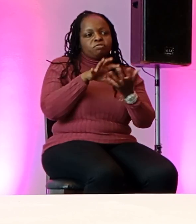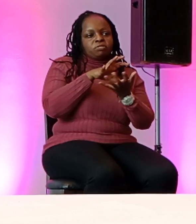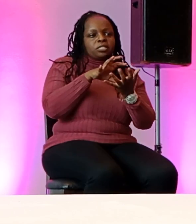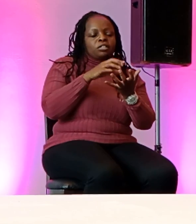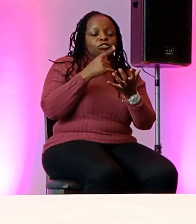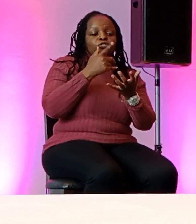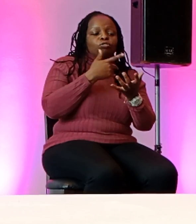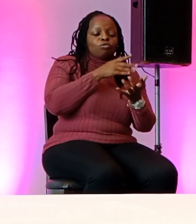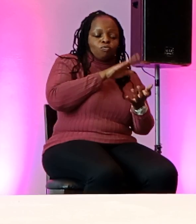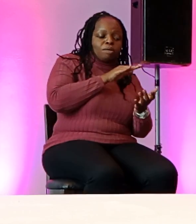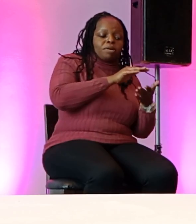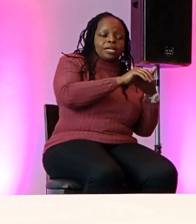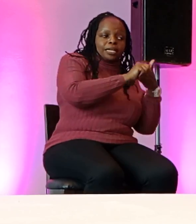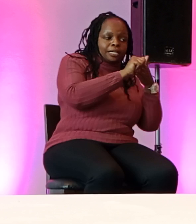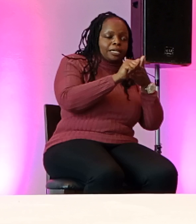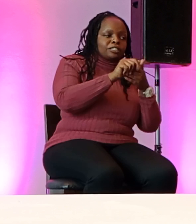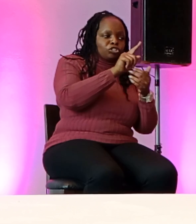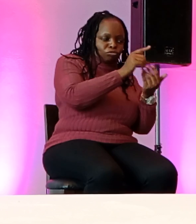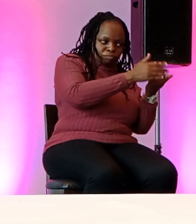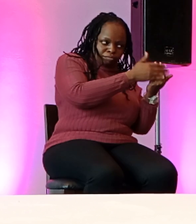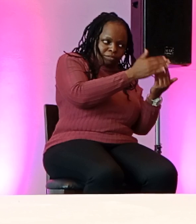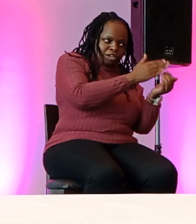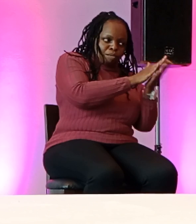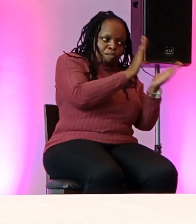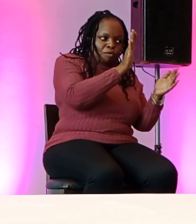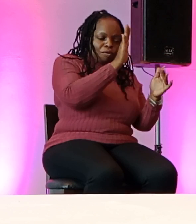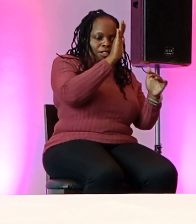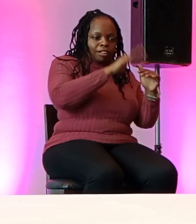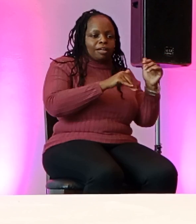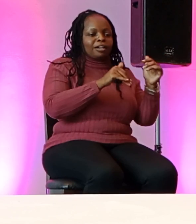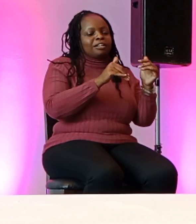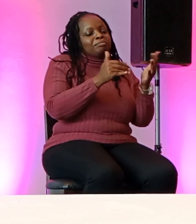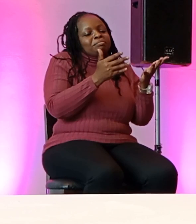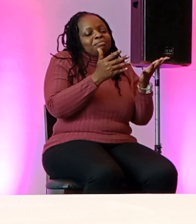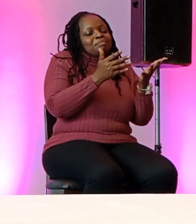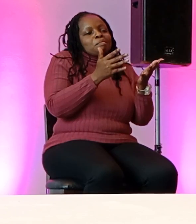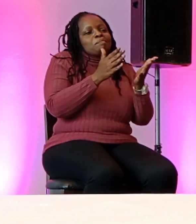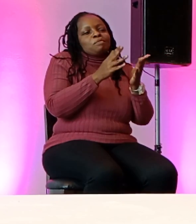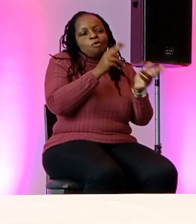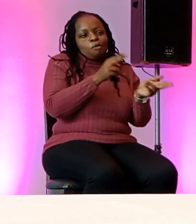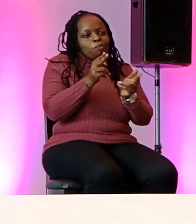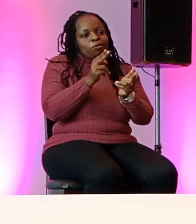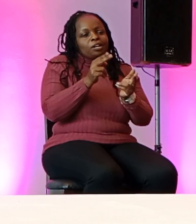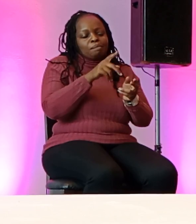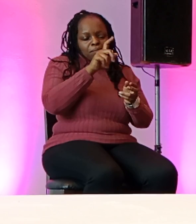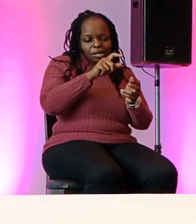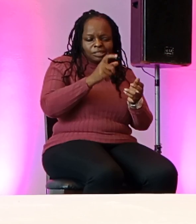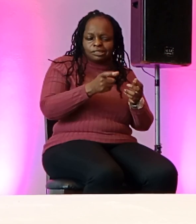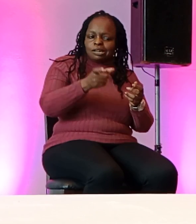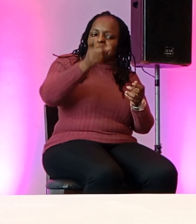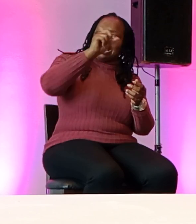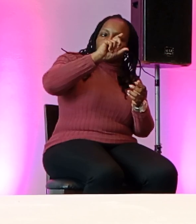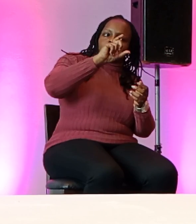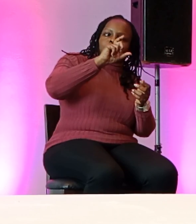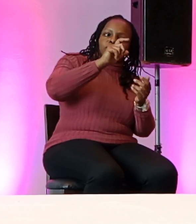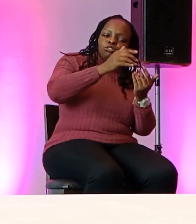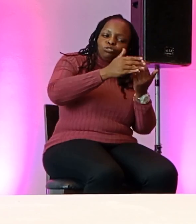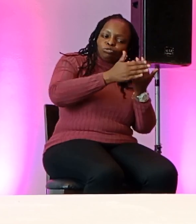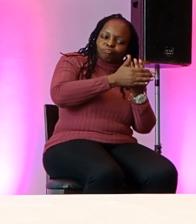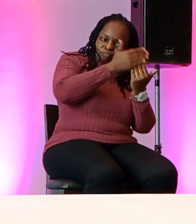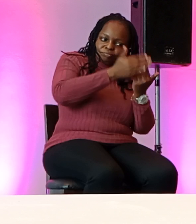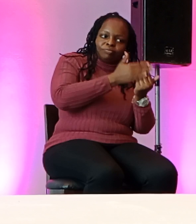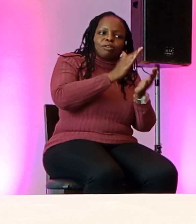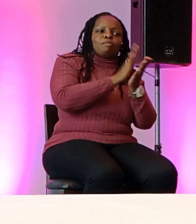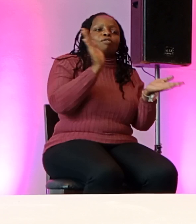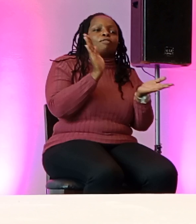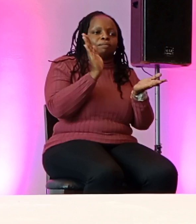you're mentoring more than you ever meet, and to, step it up so that you even mentor